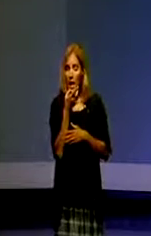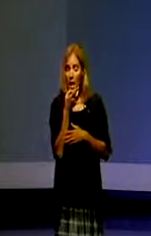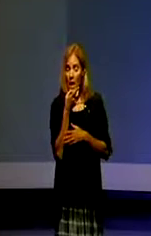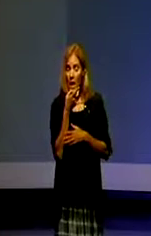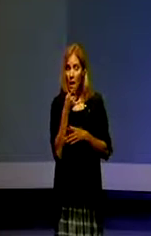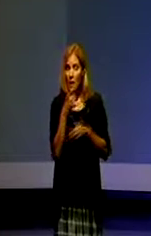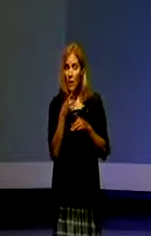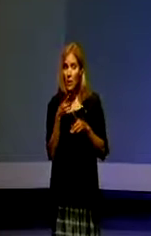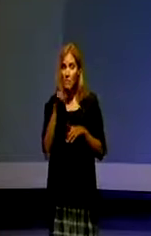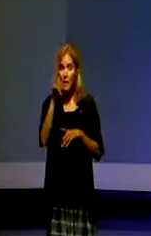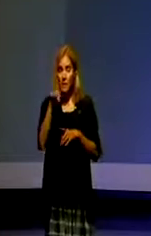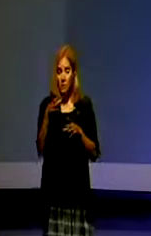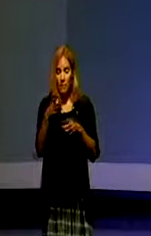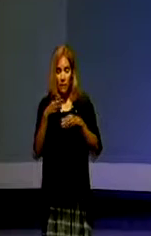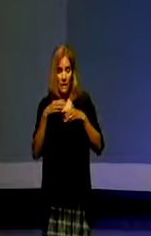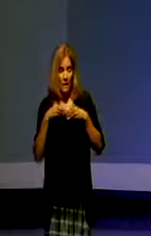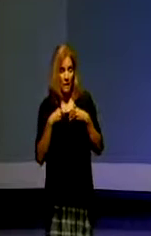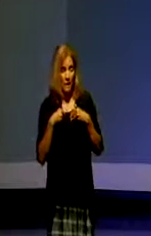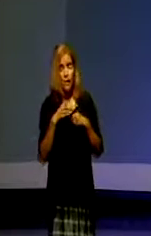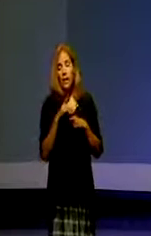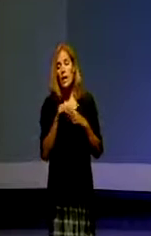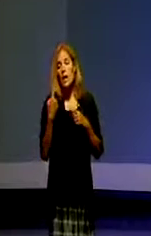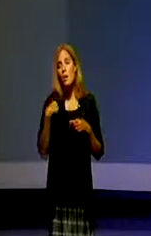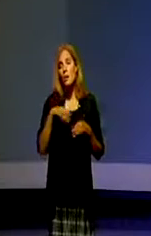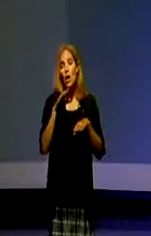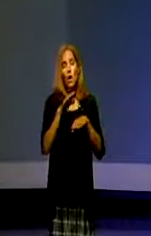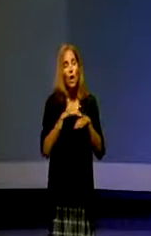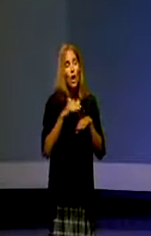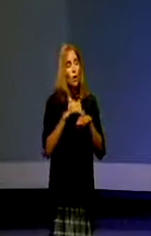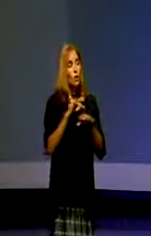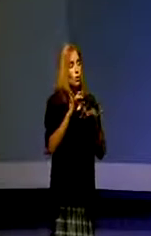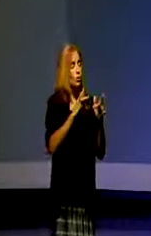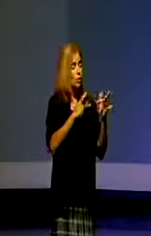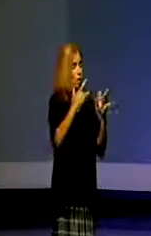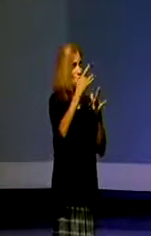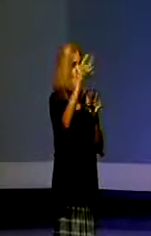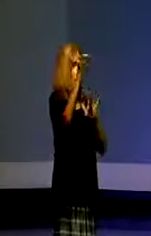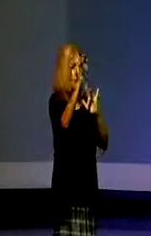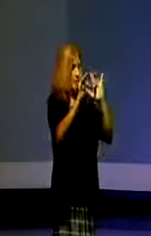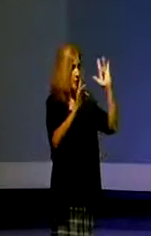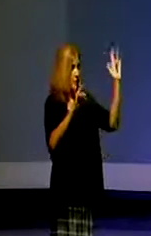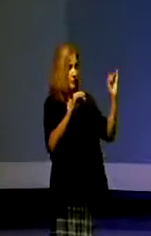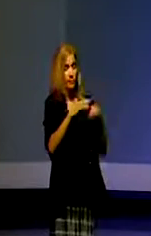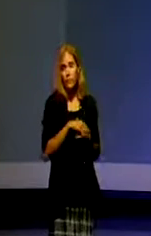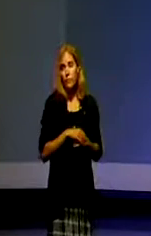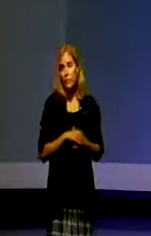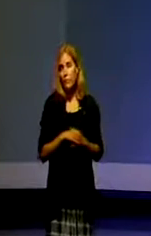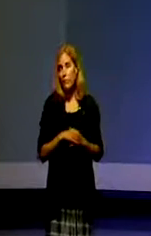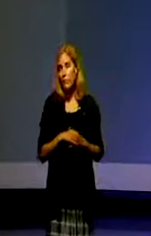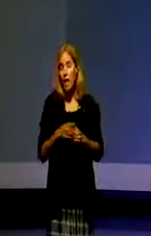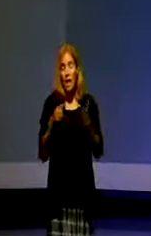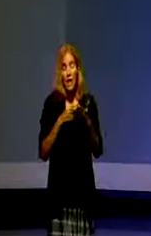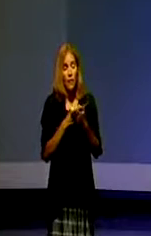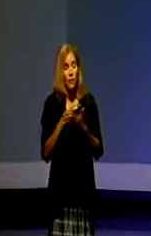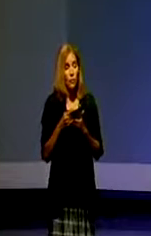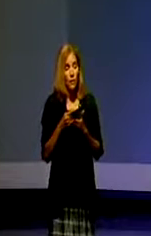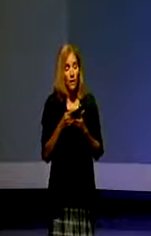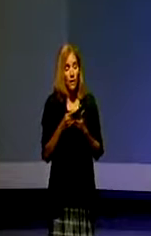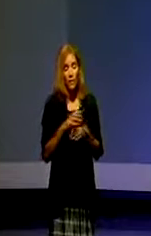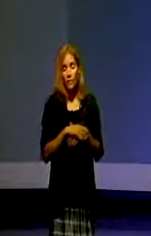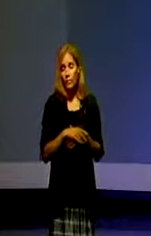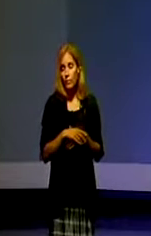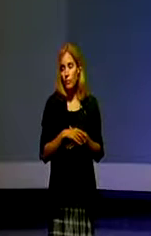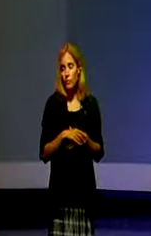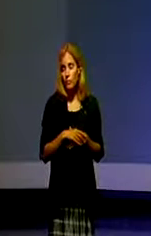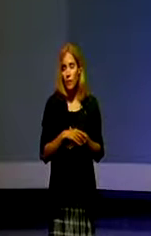be received. And we've been called to shine our light. This week, as we look at the parable